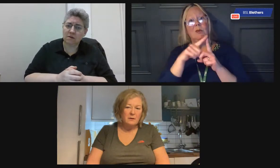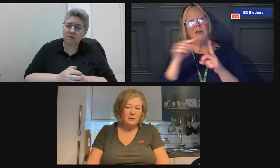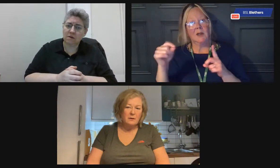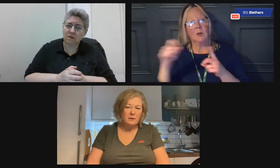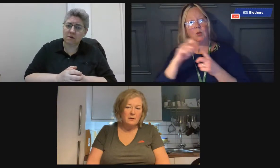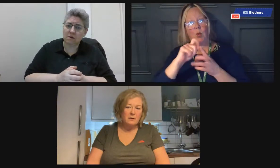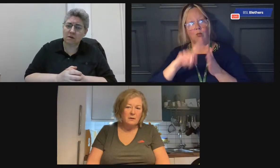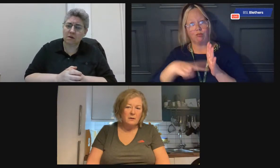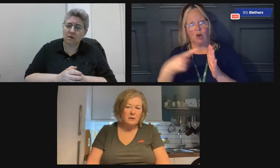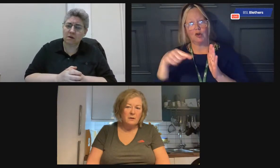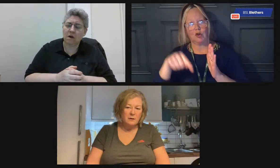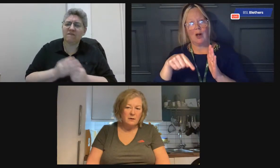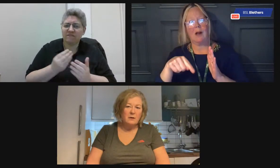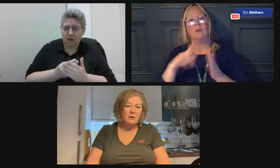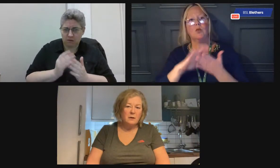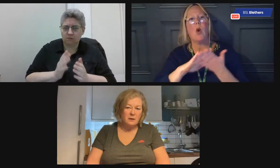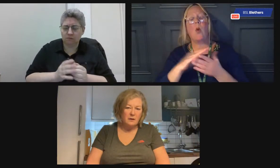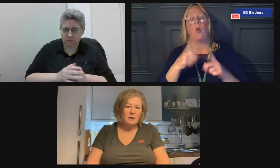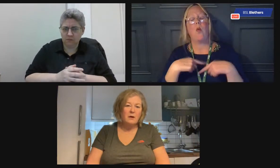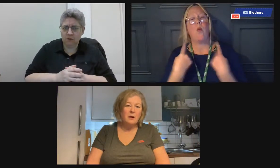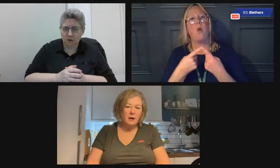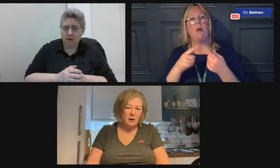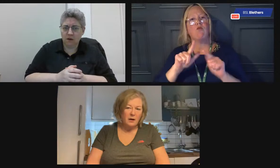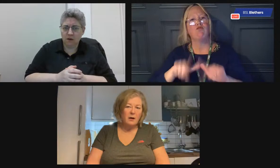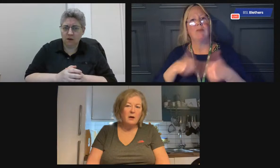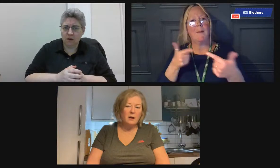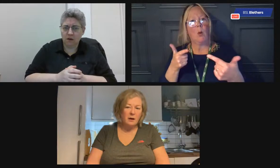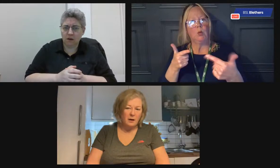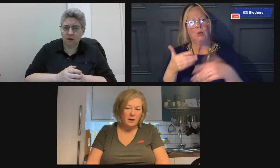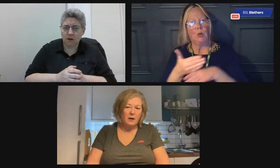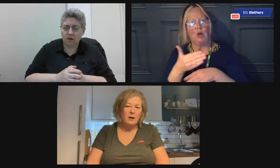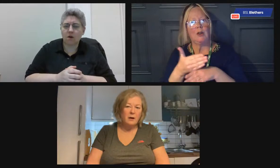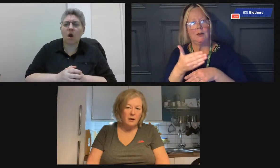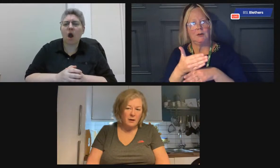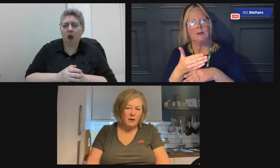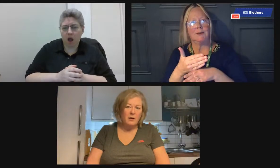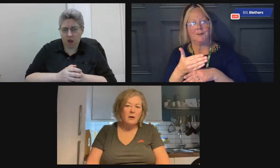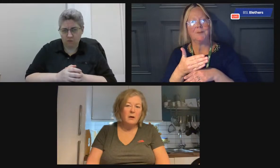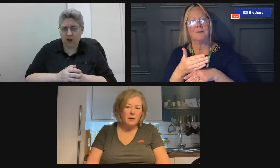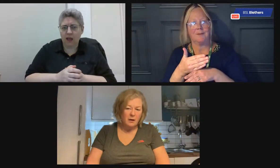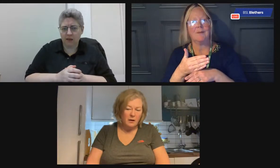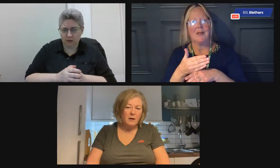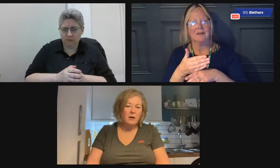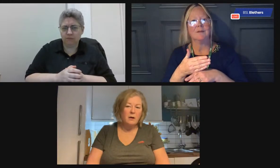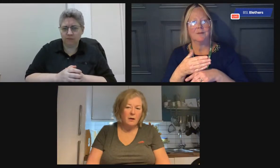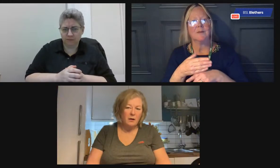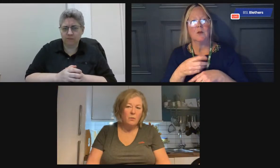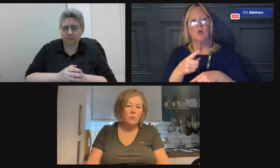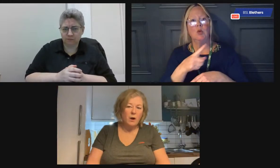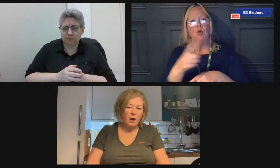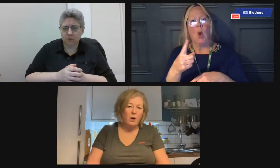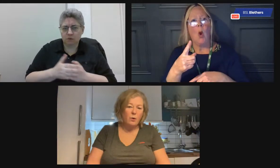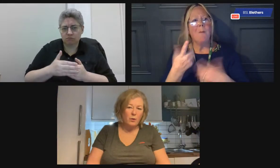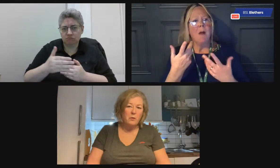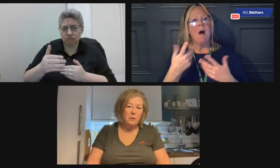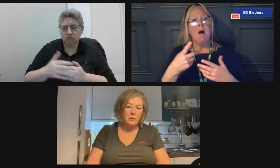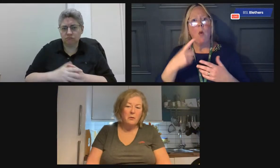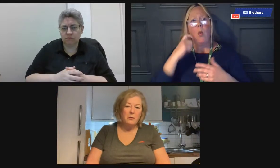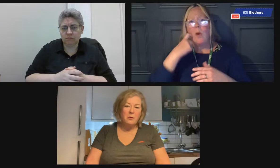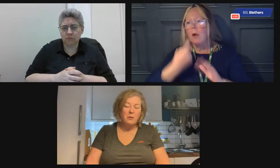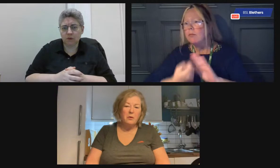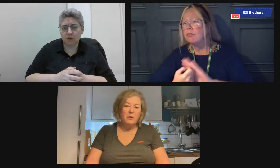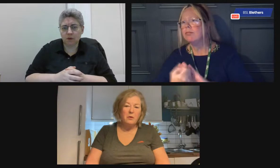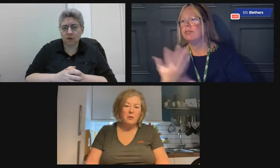future? At the moment, yeah. Because we're now working on this digital project, everybody on the team has been